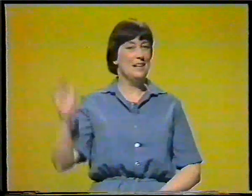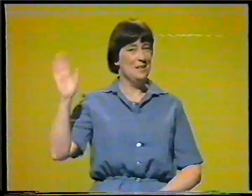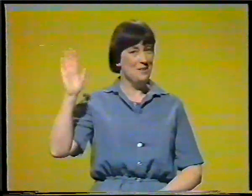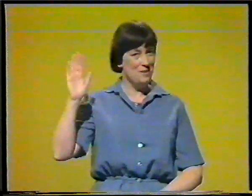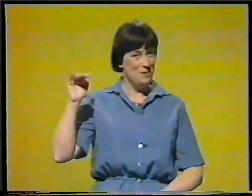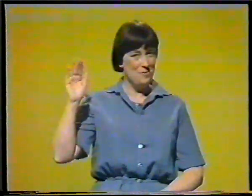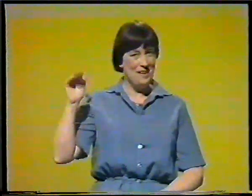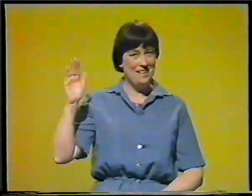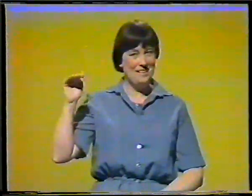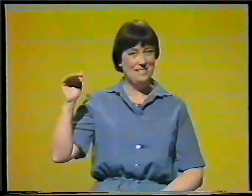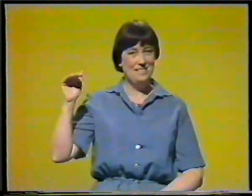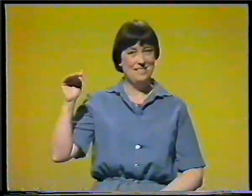Goodbye.